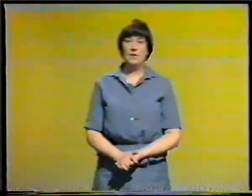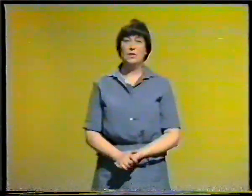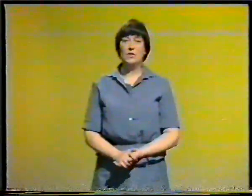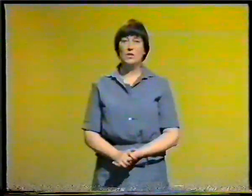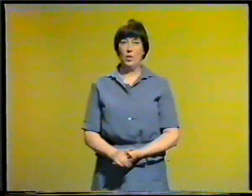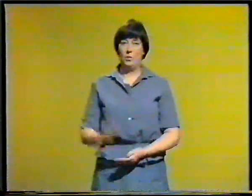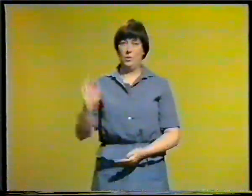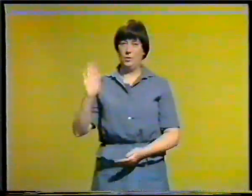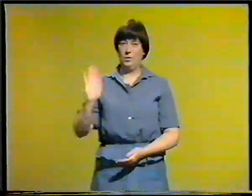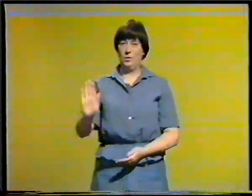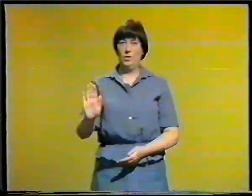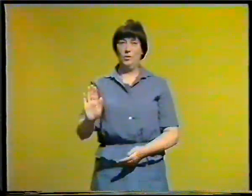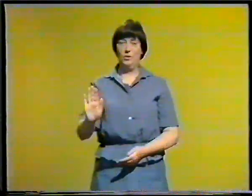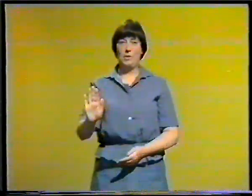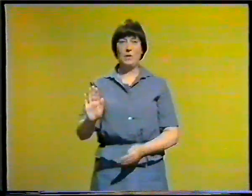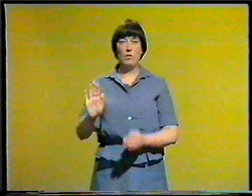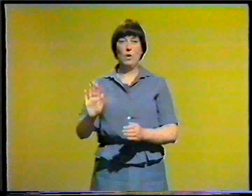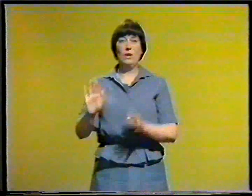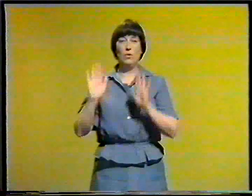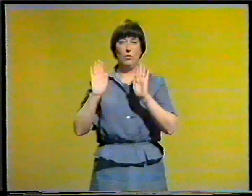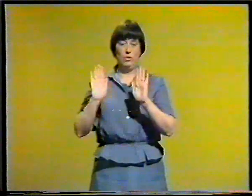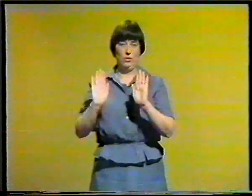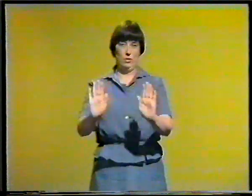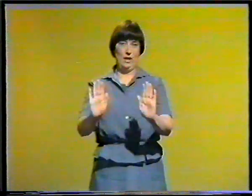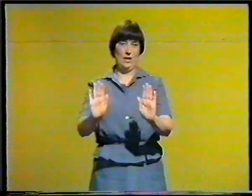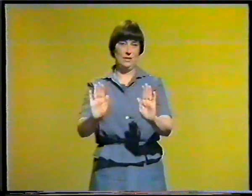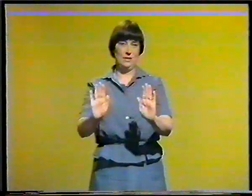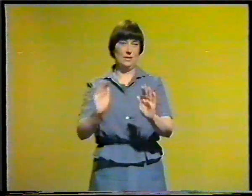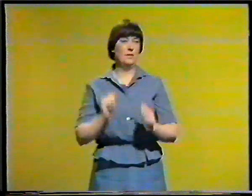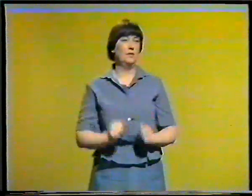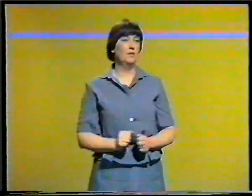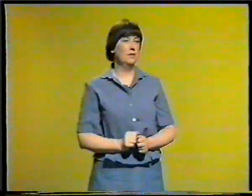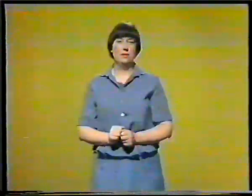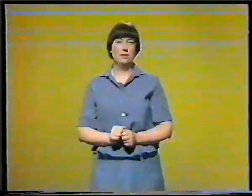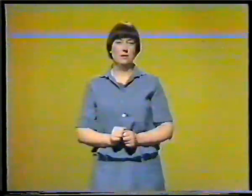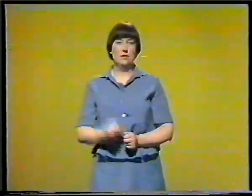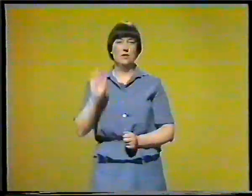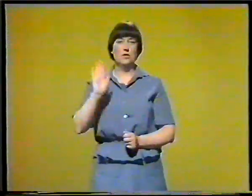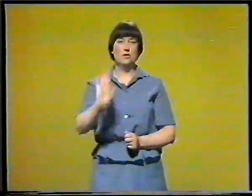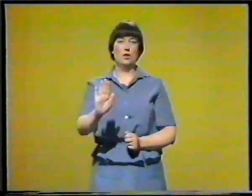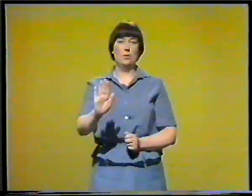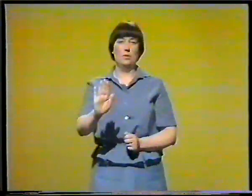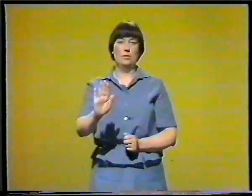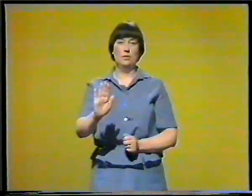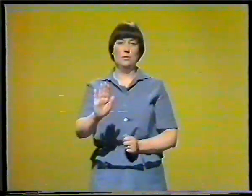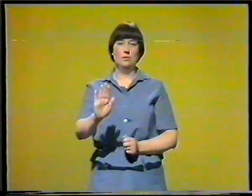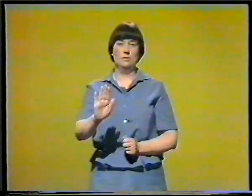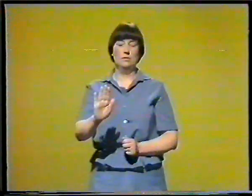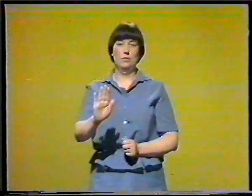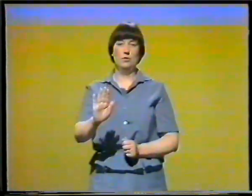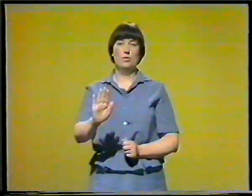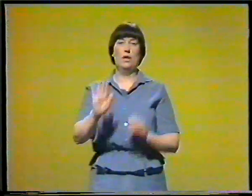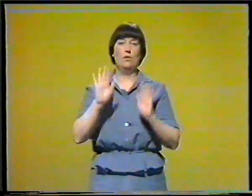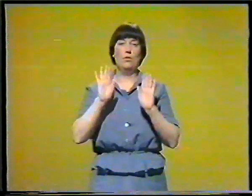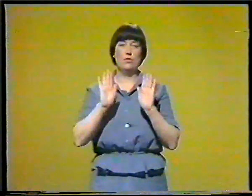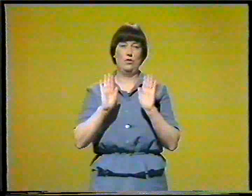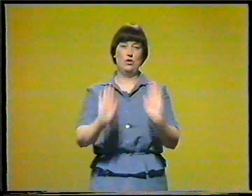To stop. You make it with one or two hands. Stop. With one or two